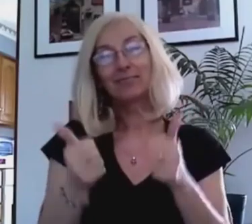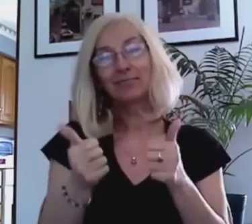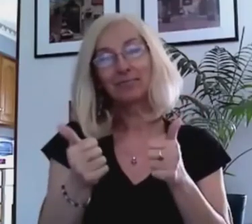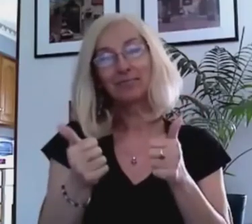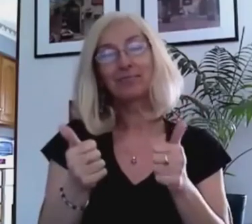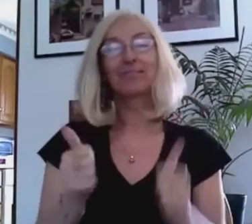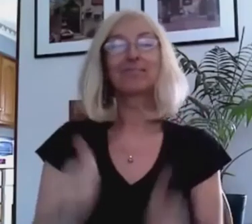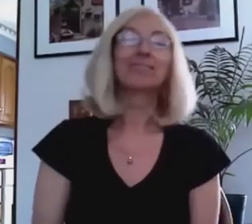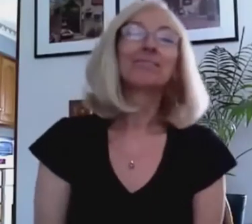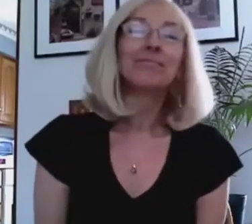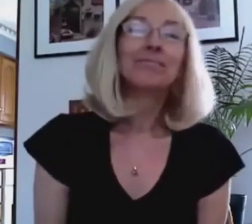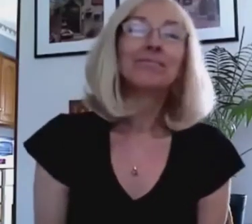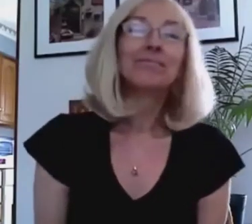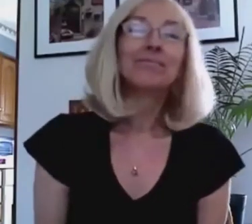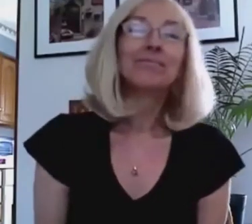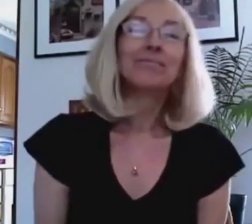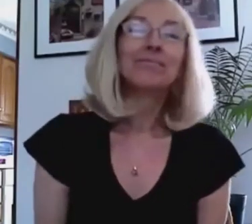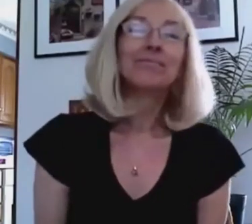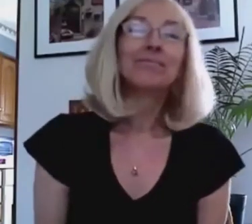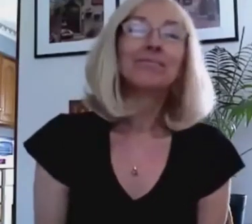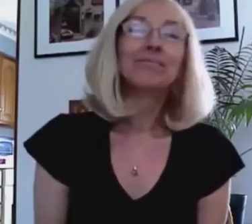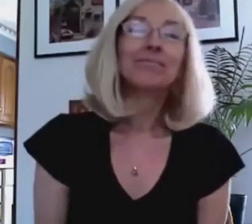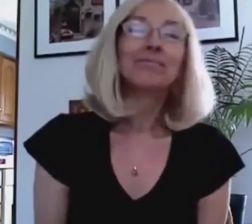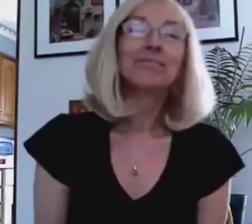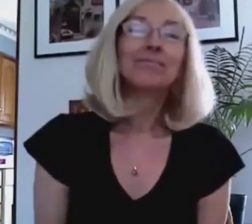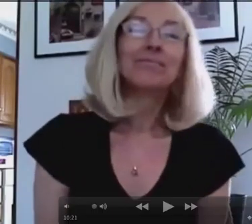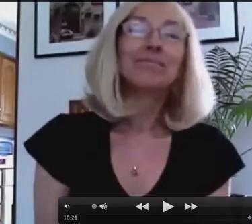group. So enjoy your day and take care of yourself and your health.